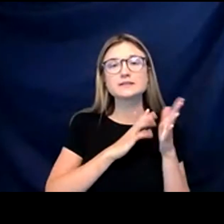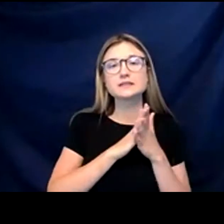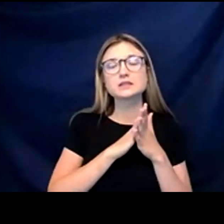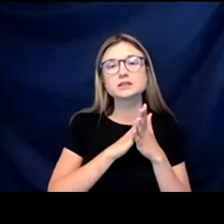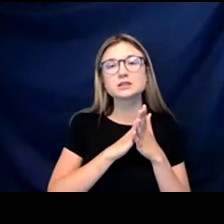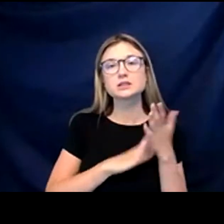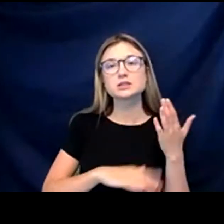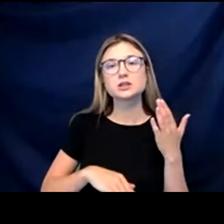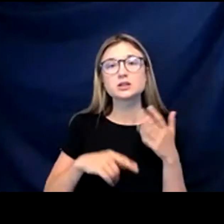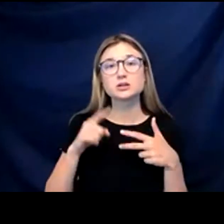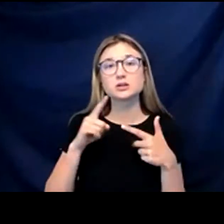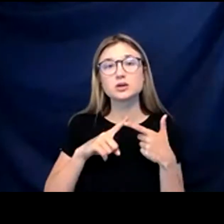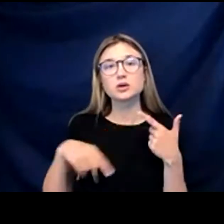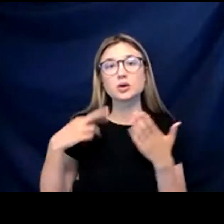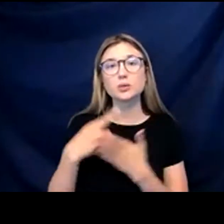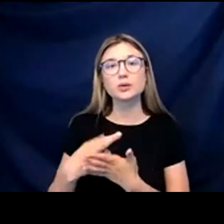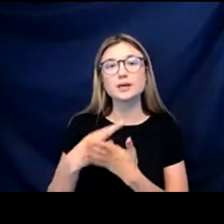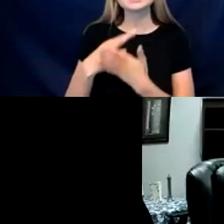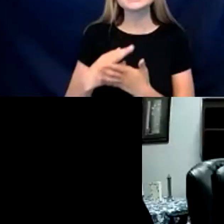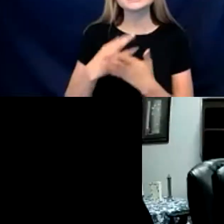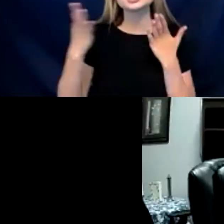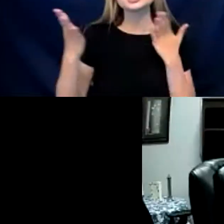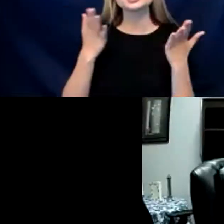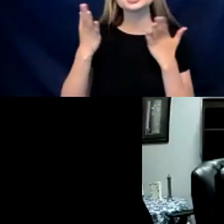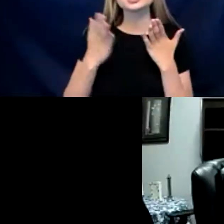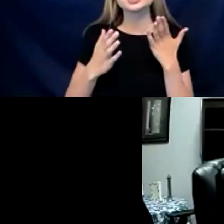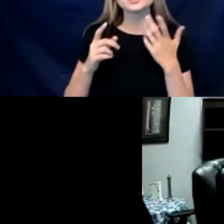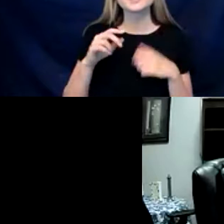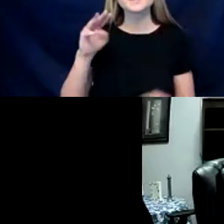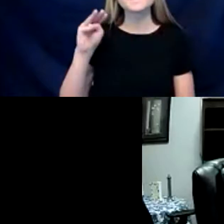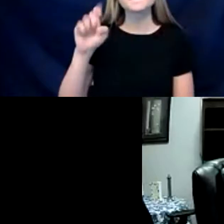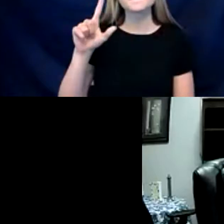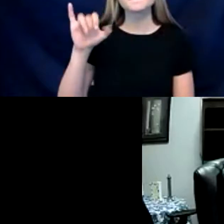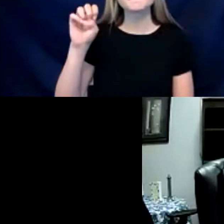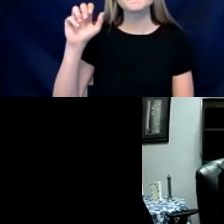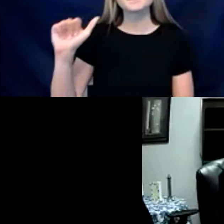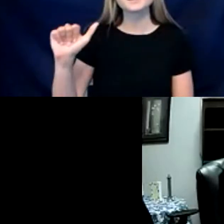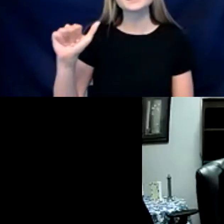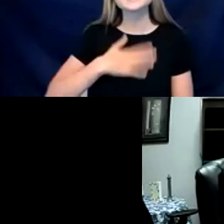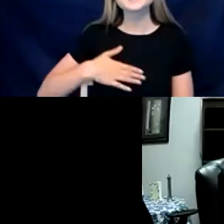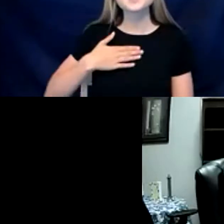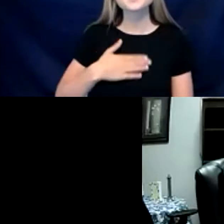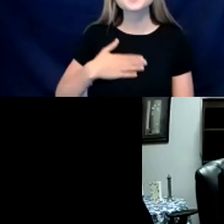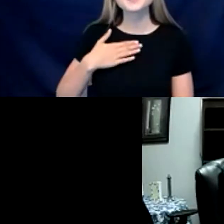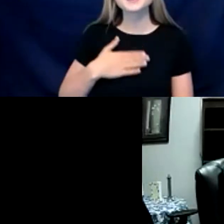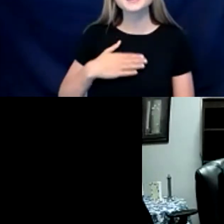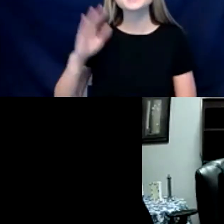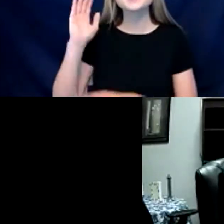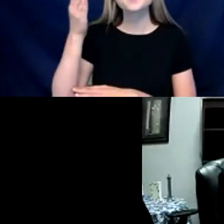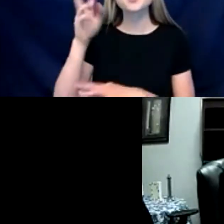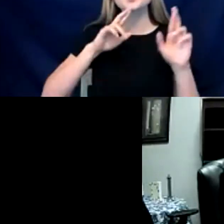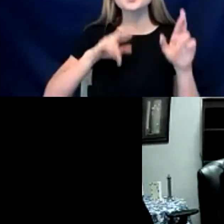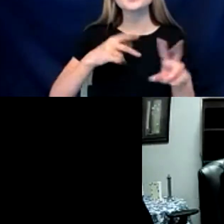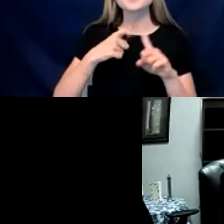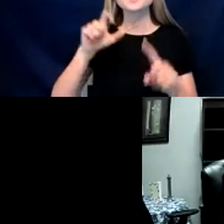Rehabilitation services. Melissa, please give the LRS report. Hi,